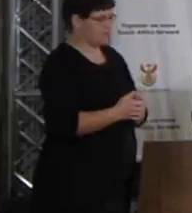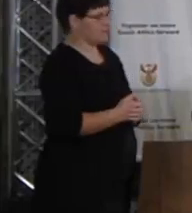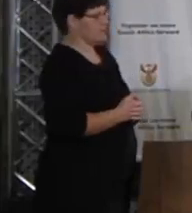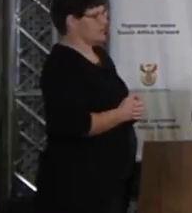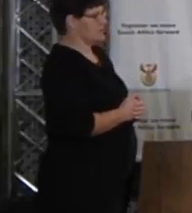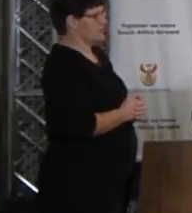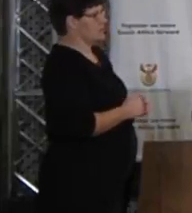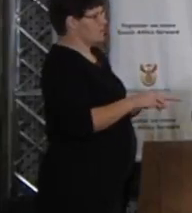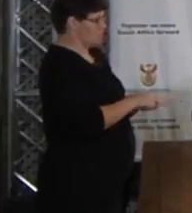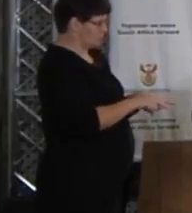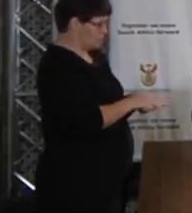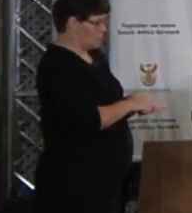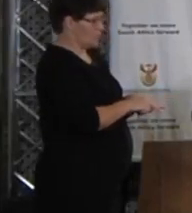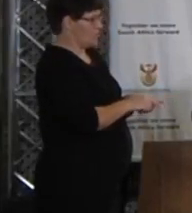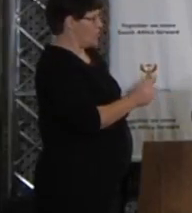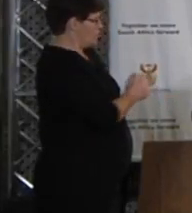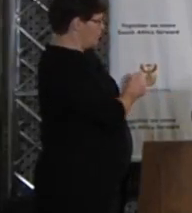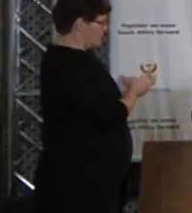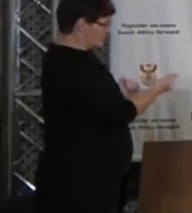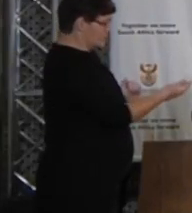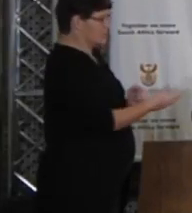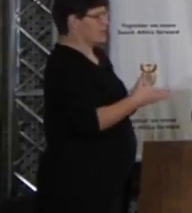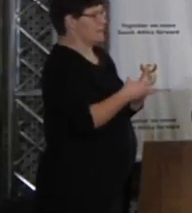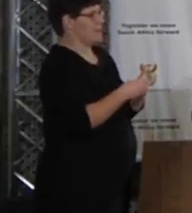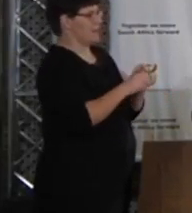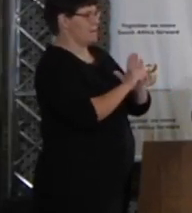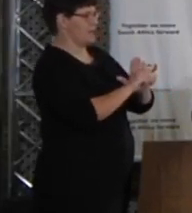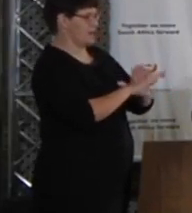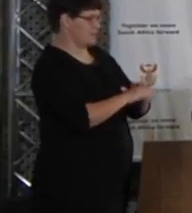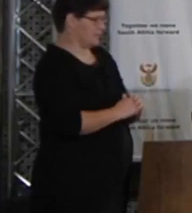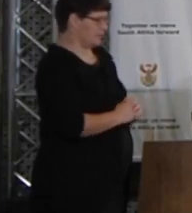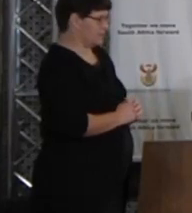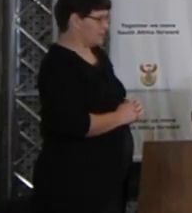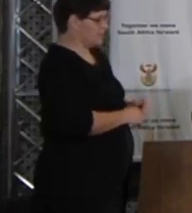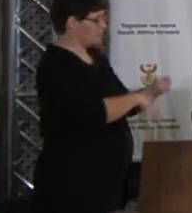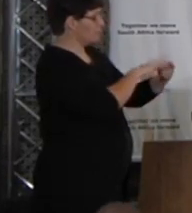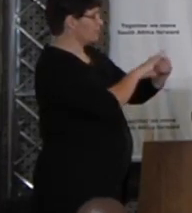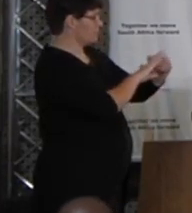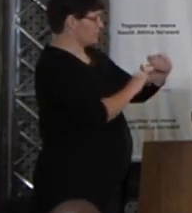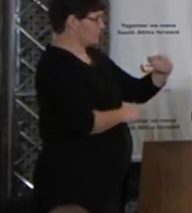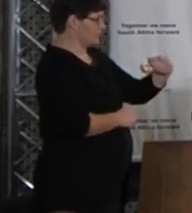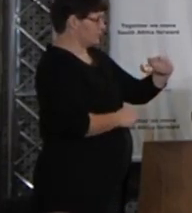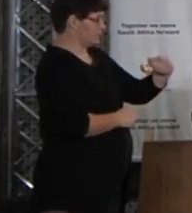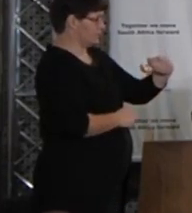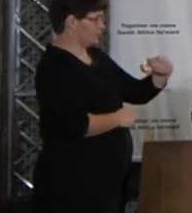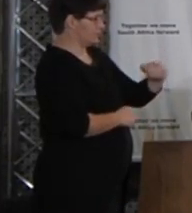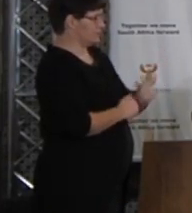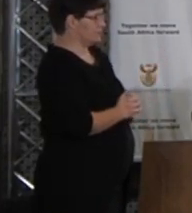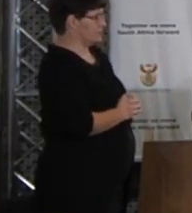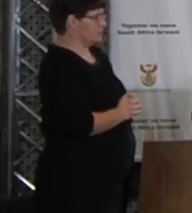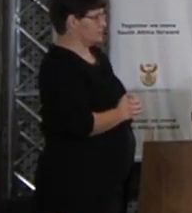and to the colleagues and members of the media. I think the first one is to state that I see